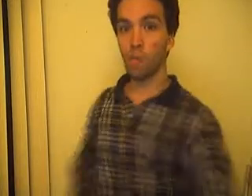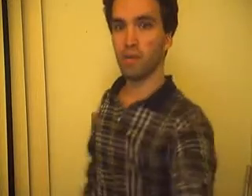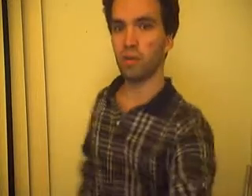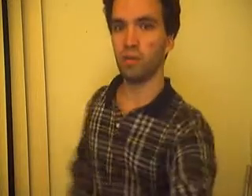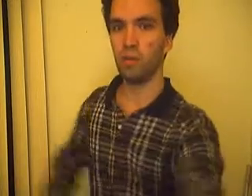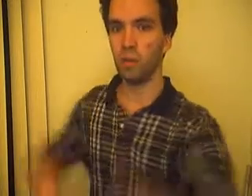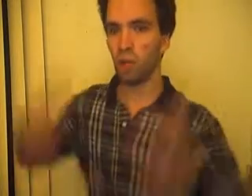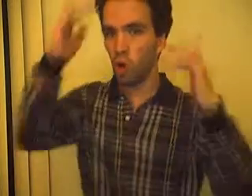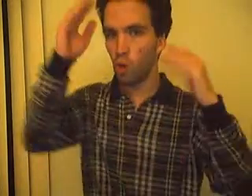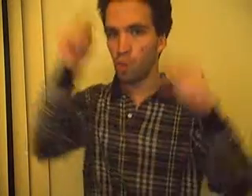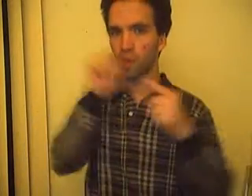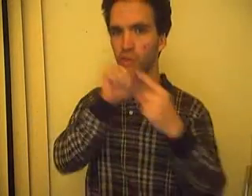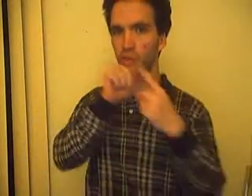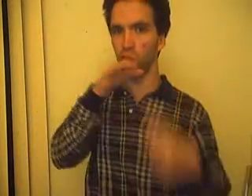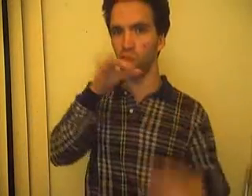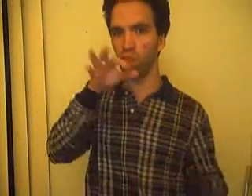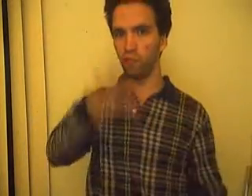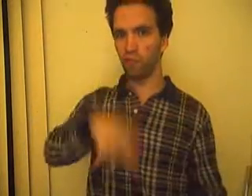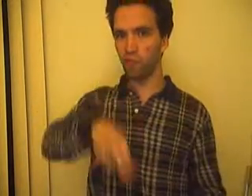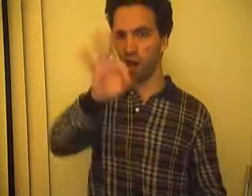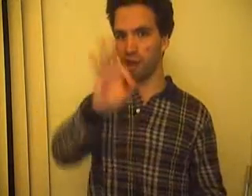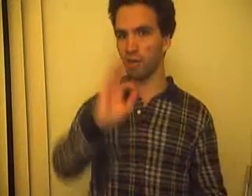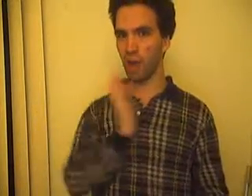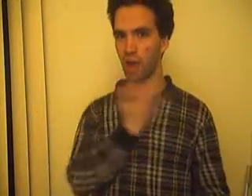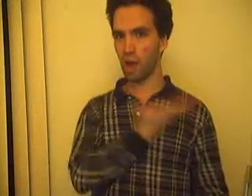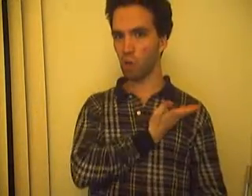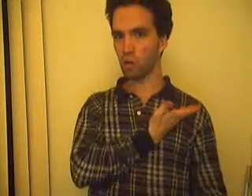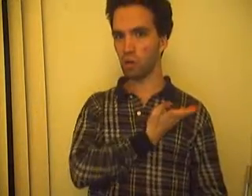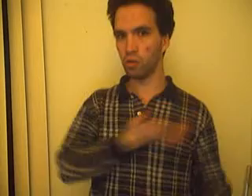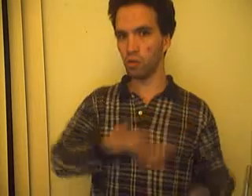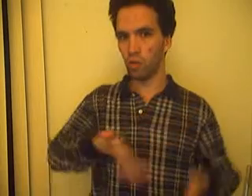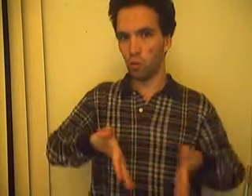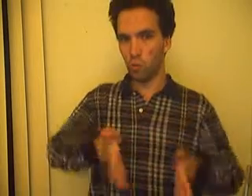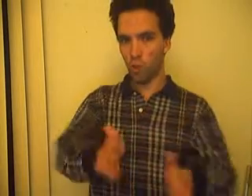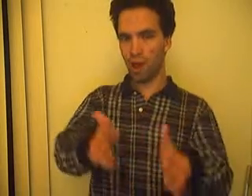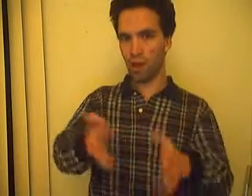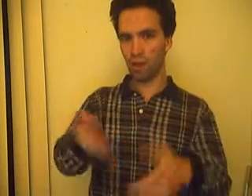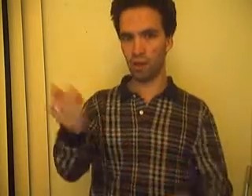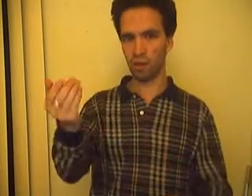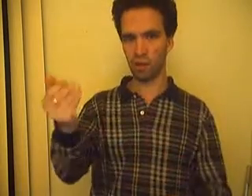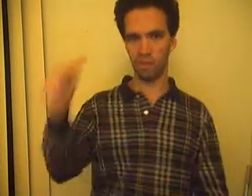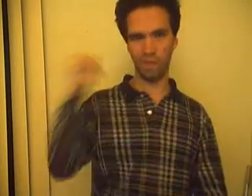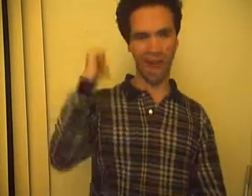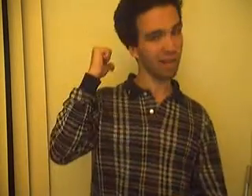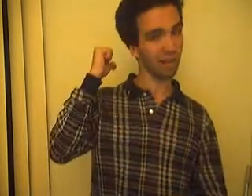Hoping to find our way back.